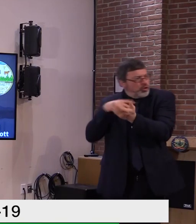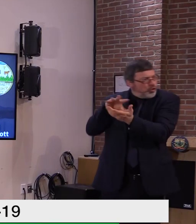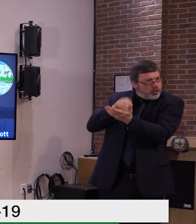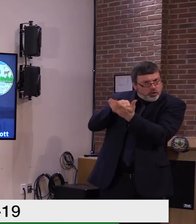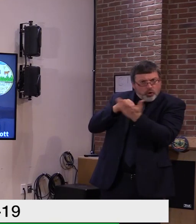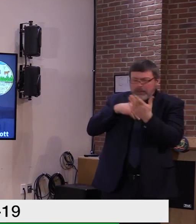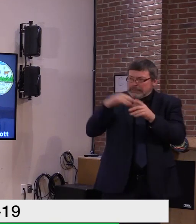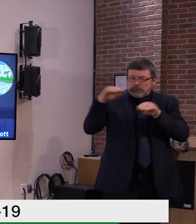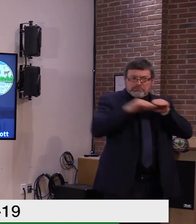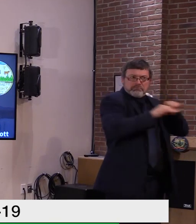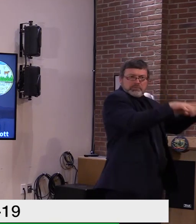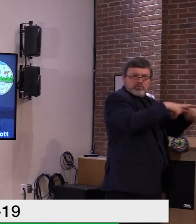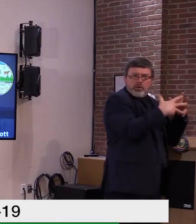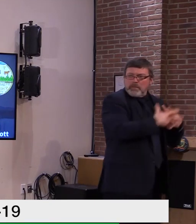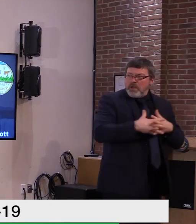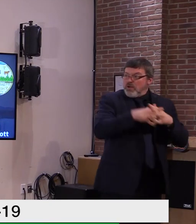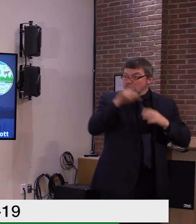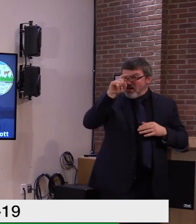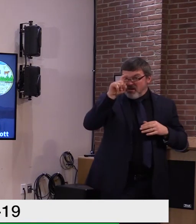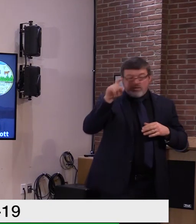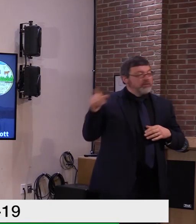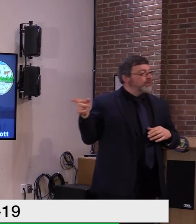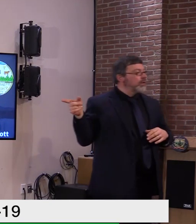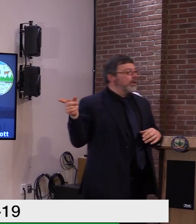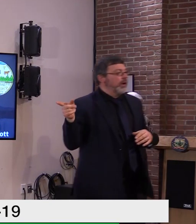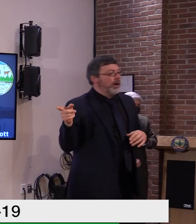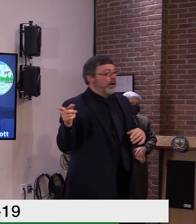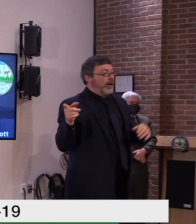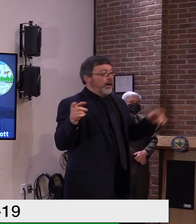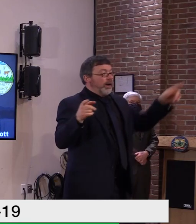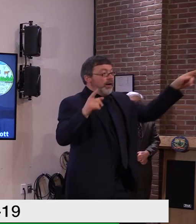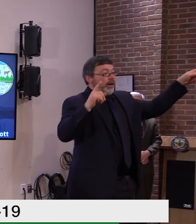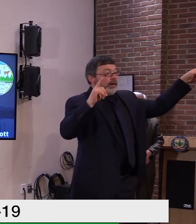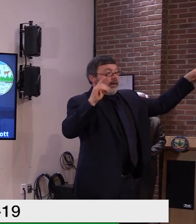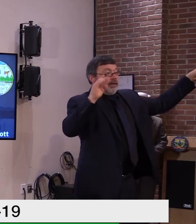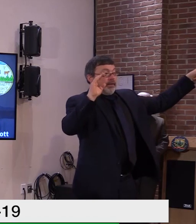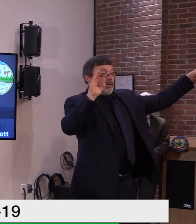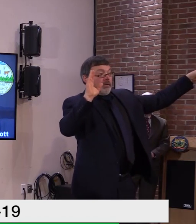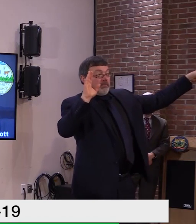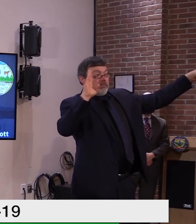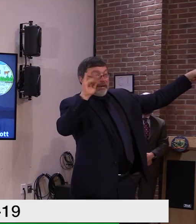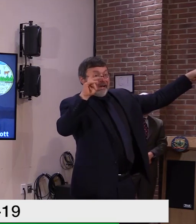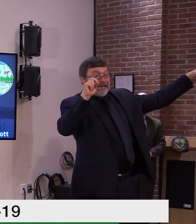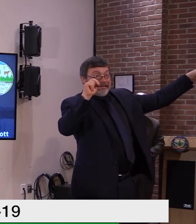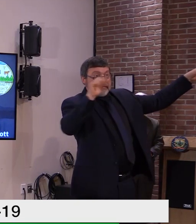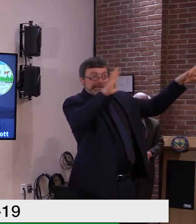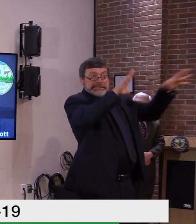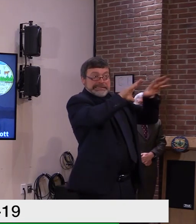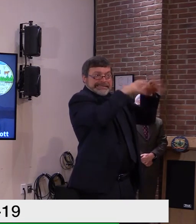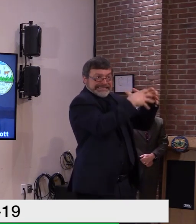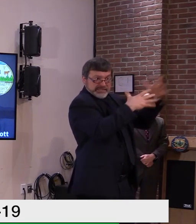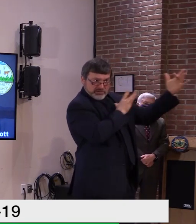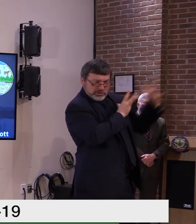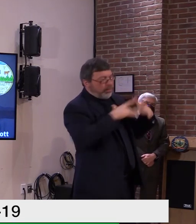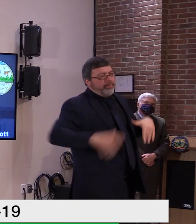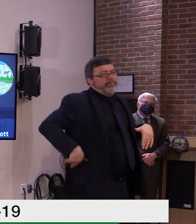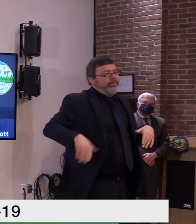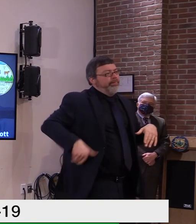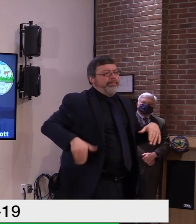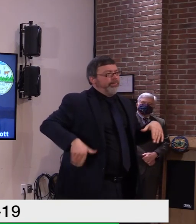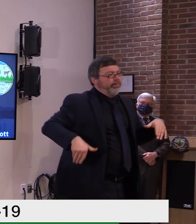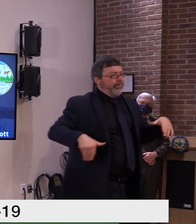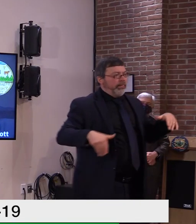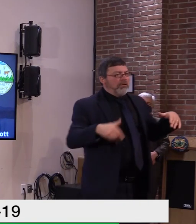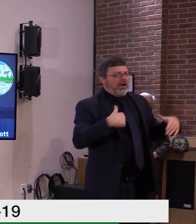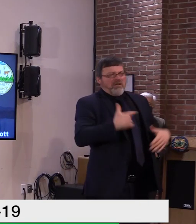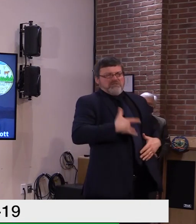anything directly individually to the states at this point in time, but I'm sure that we'll have some dialogue along the way. They